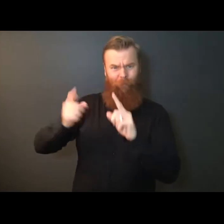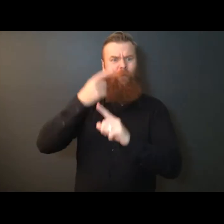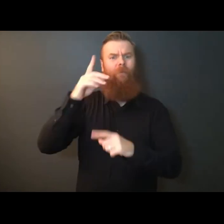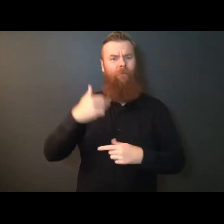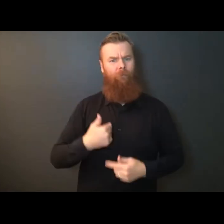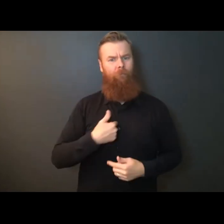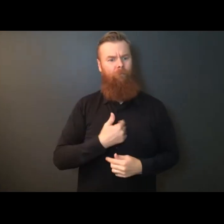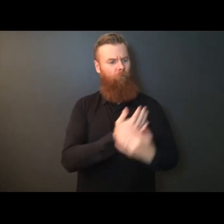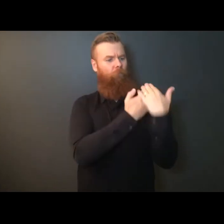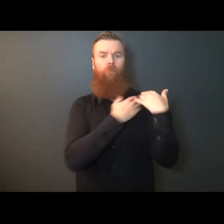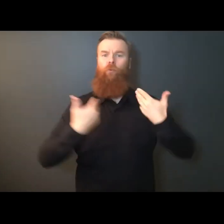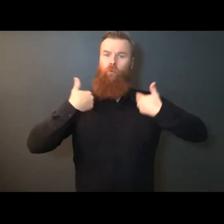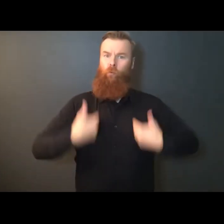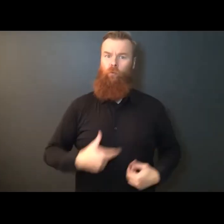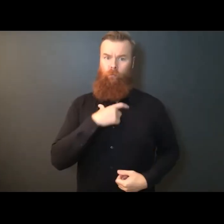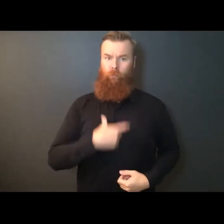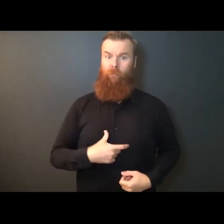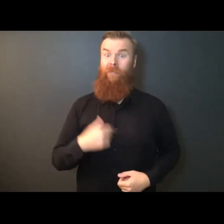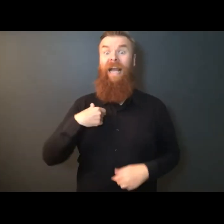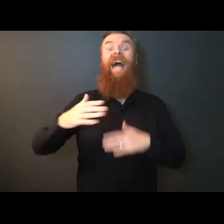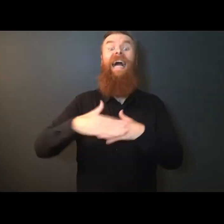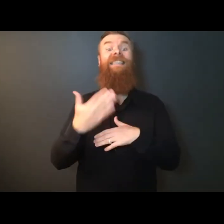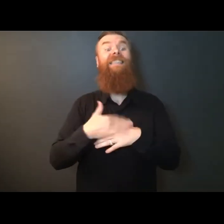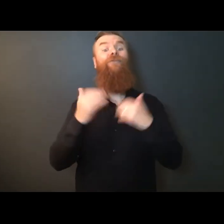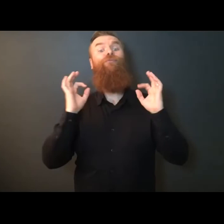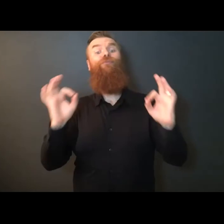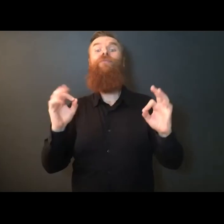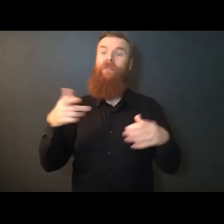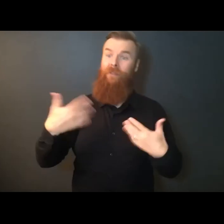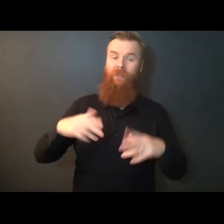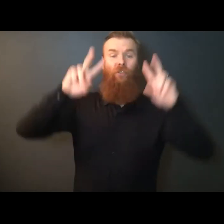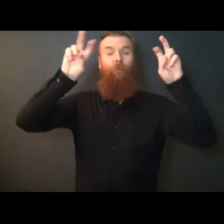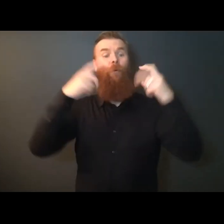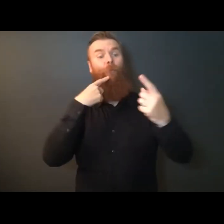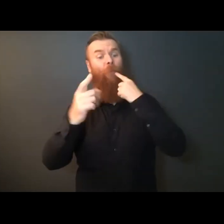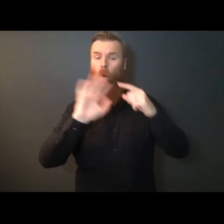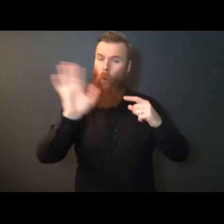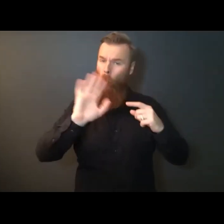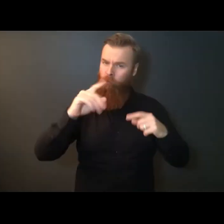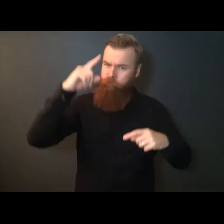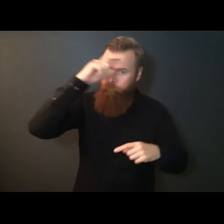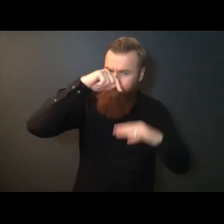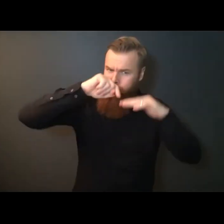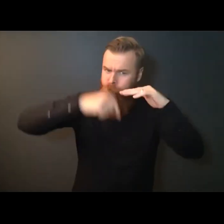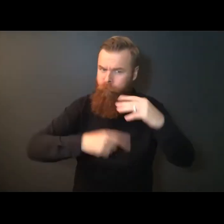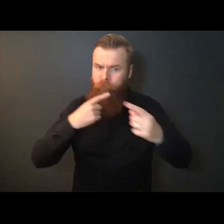topic indeed, because of this model is actually really incremented in the society already. So thank you.